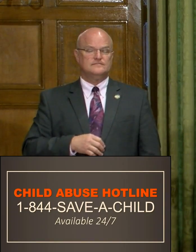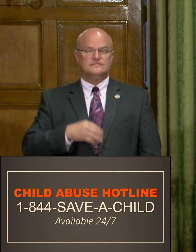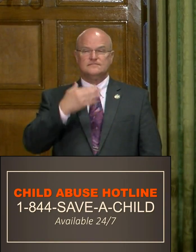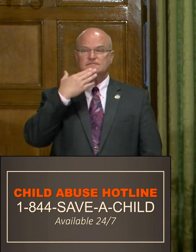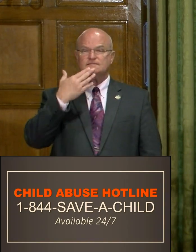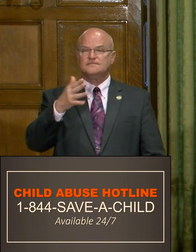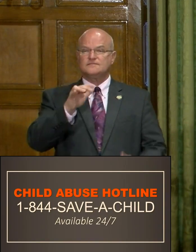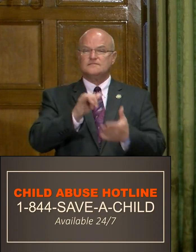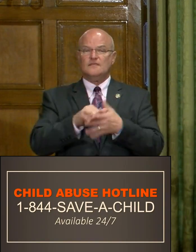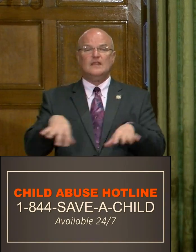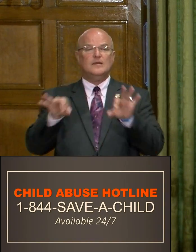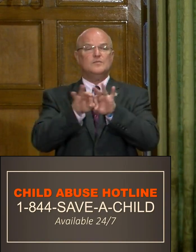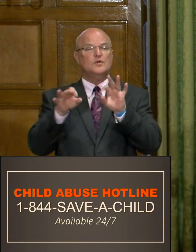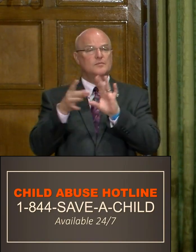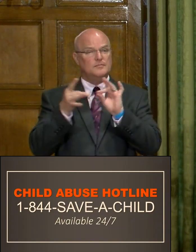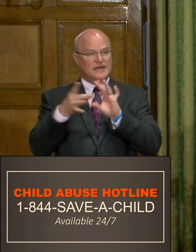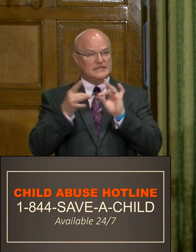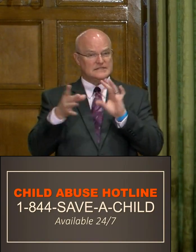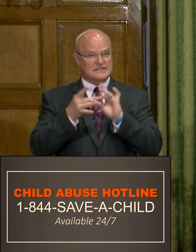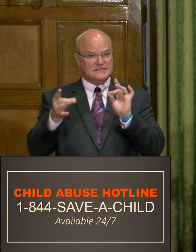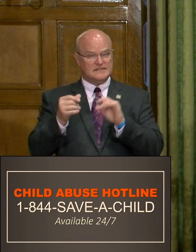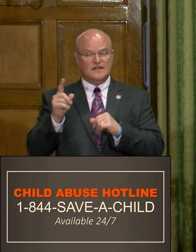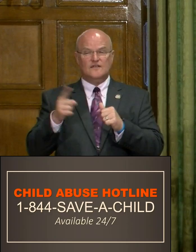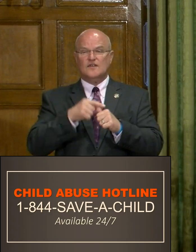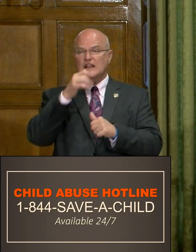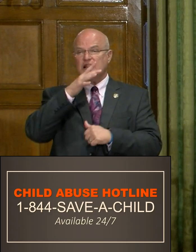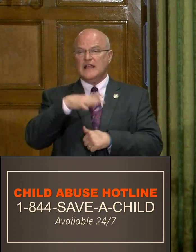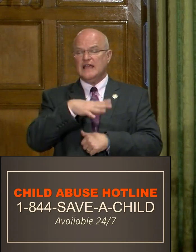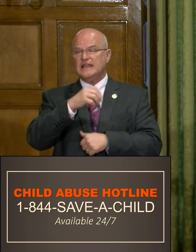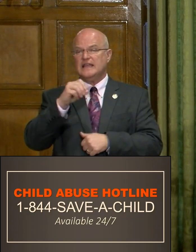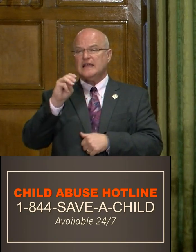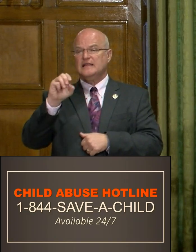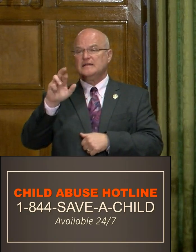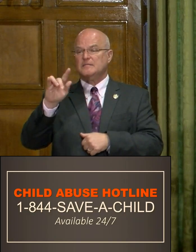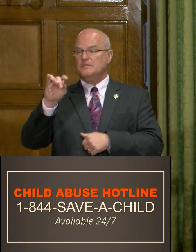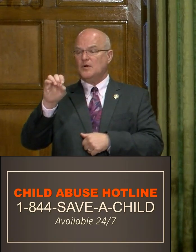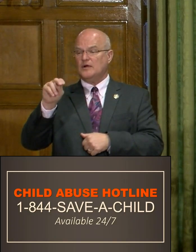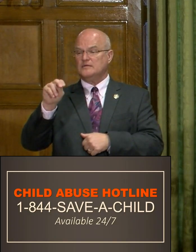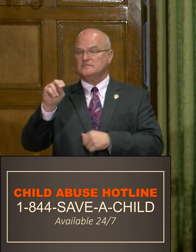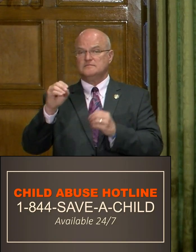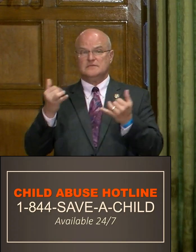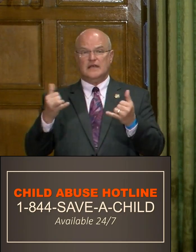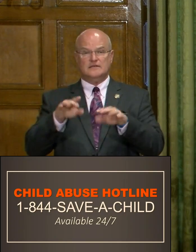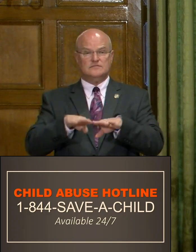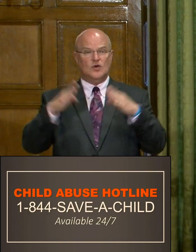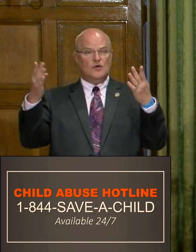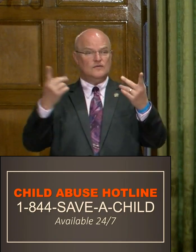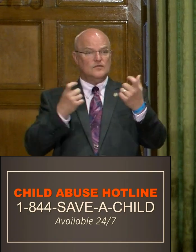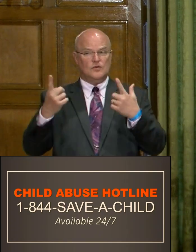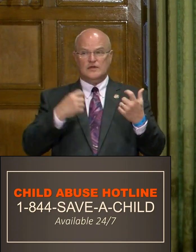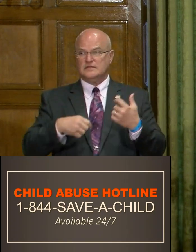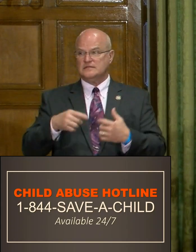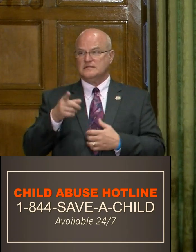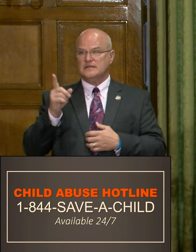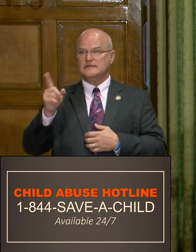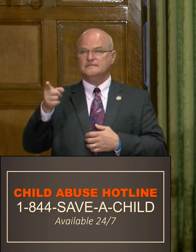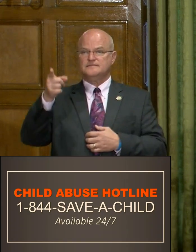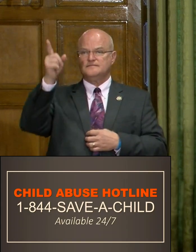Thank you for that important message, First Lady and Ms. Martin. With that, I'll take any questions.